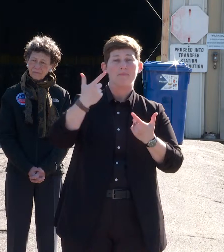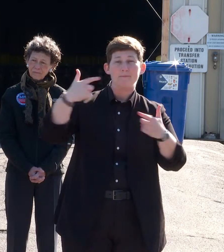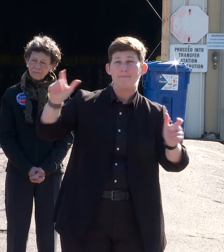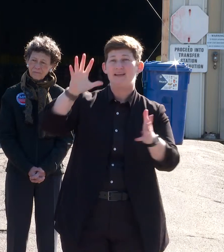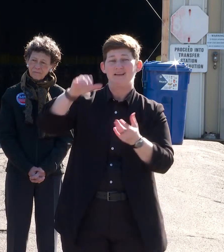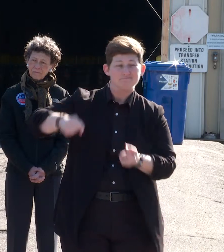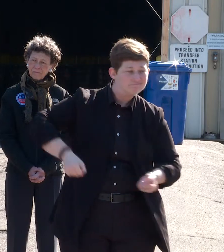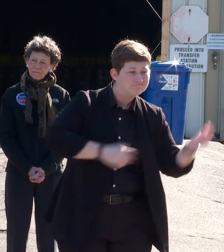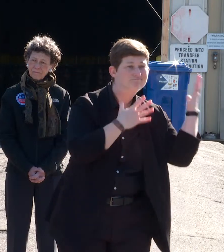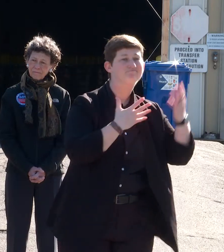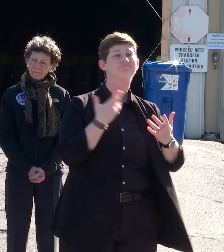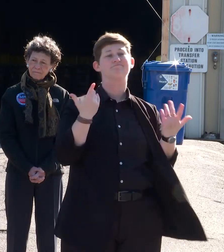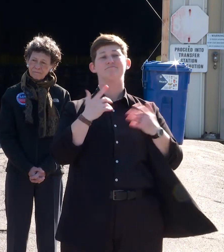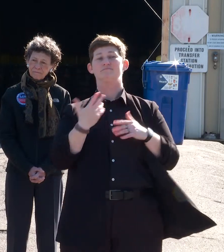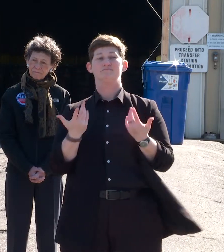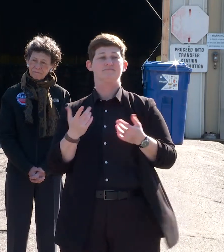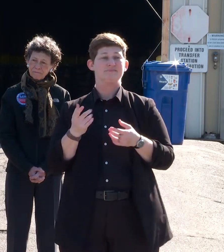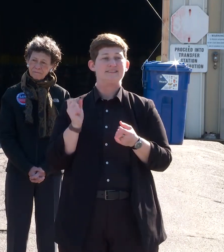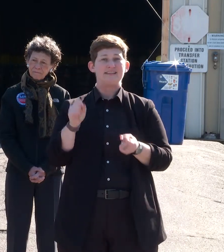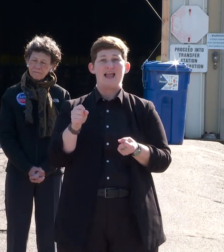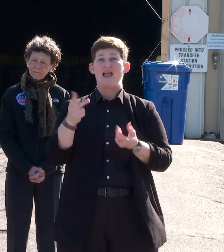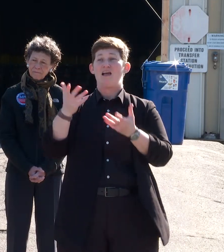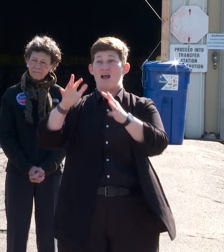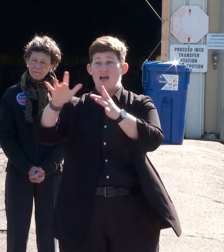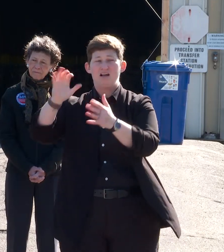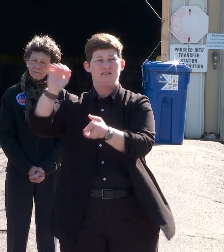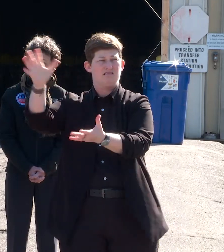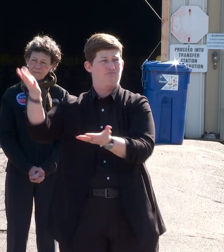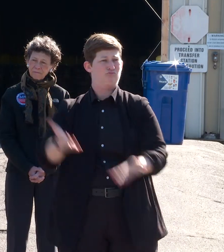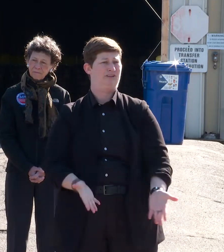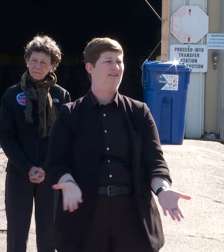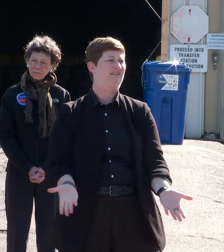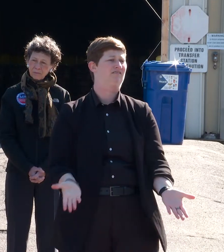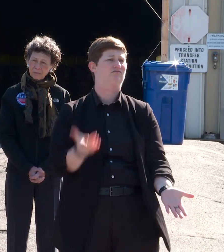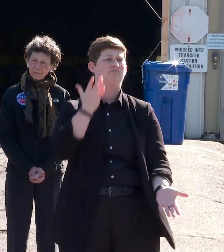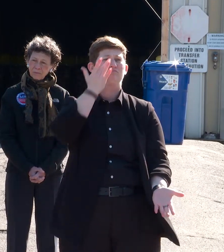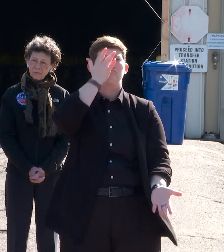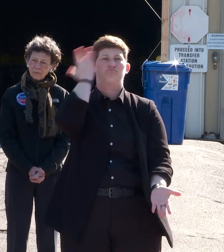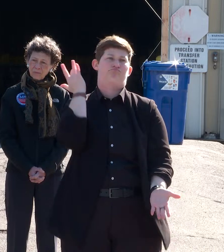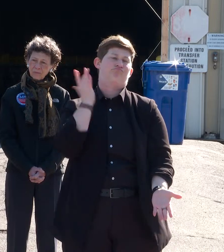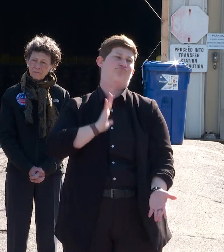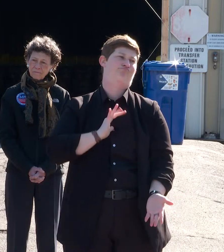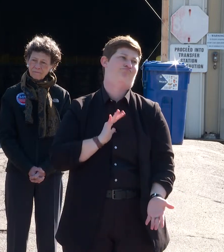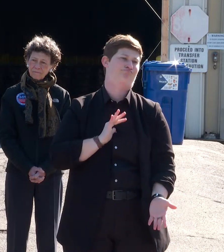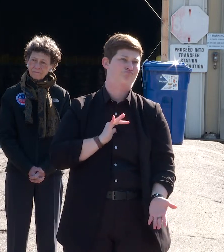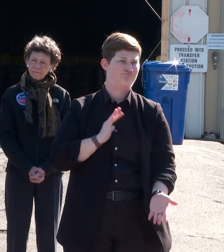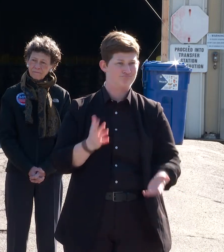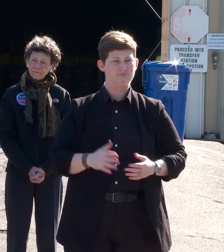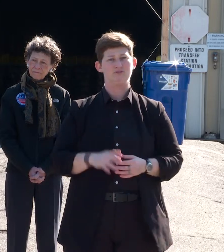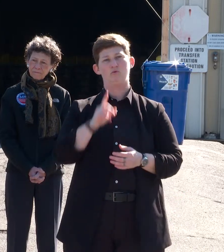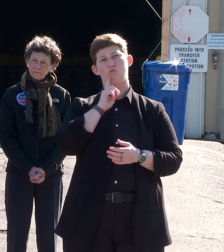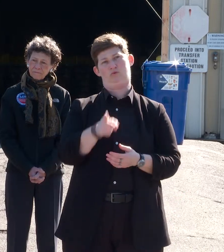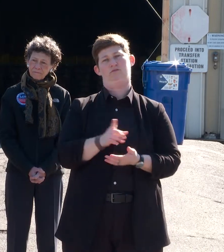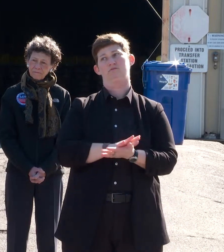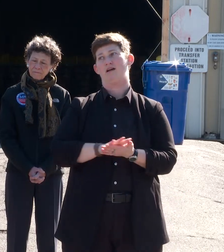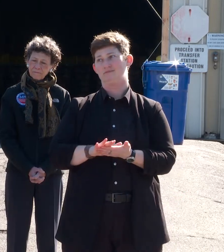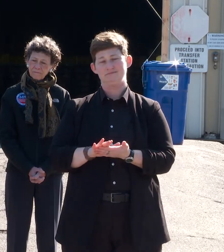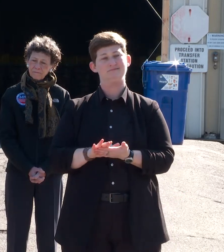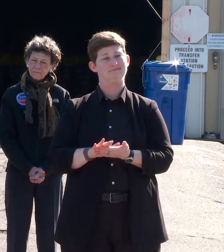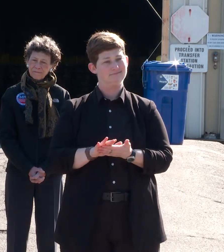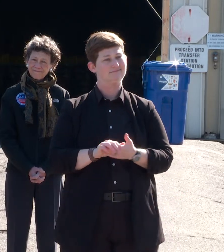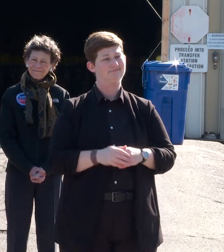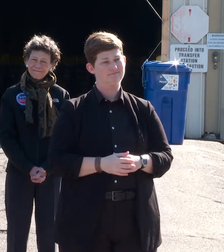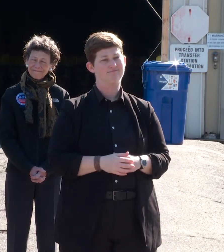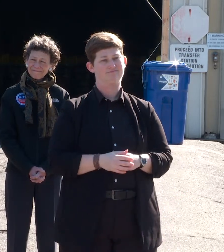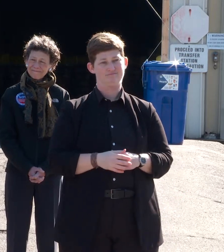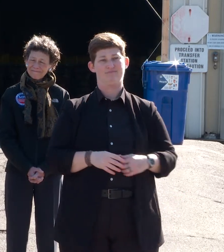the house, you can bring that construction debris here in the future. And that's going to be a heck of a lot more convenient and help us get to those